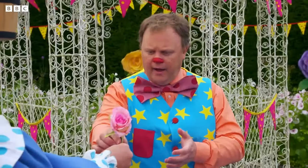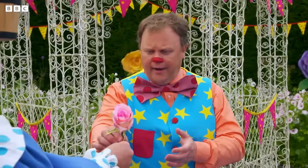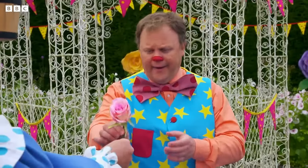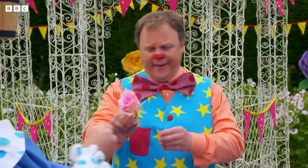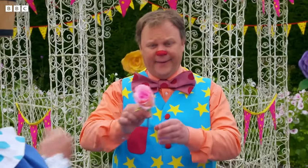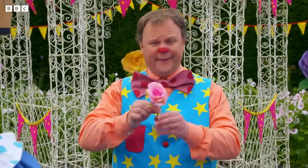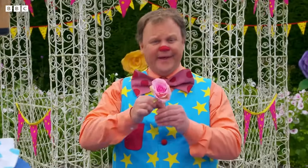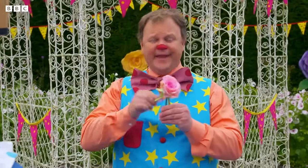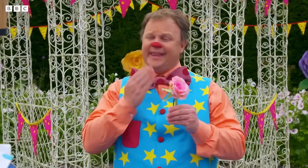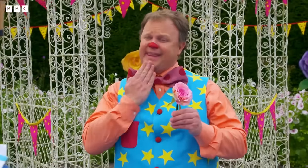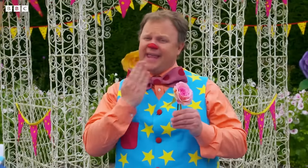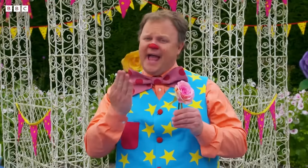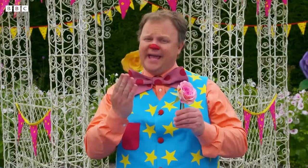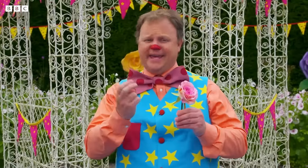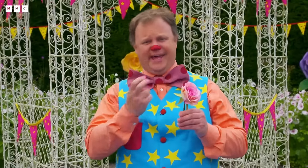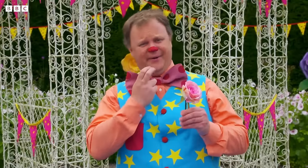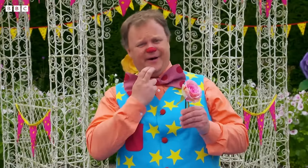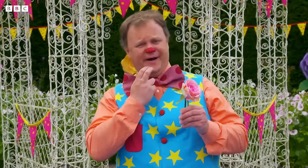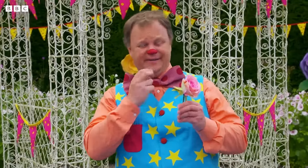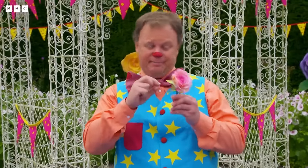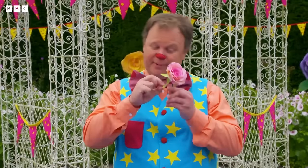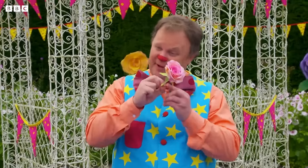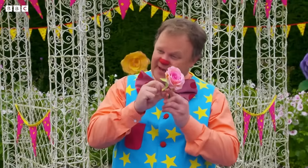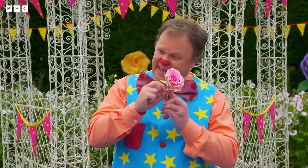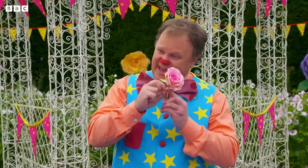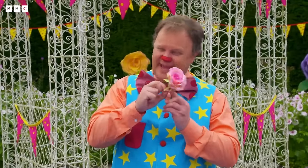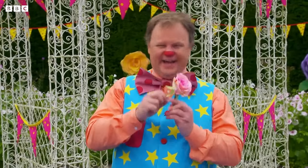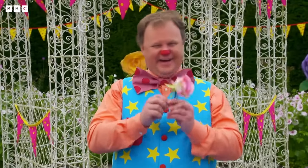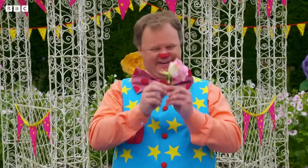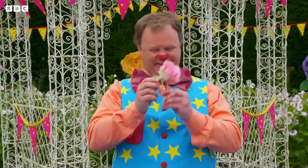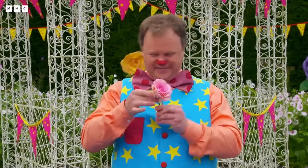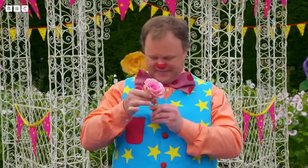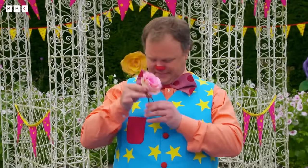Oh, thank you, Aunt Polly. Oh.